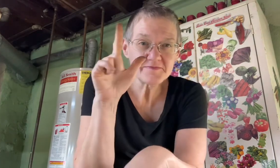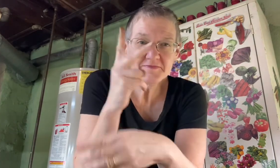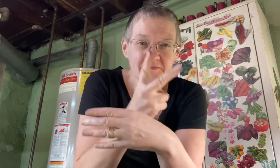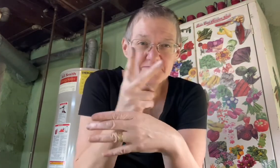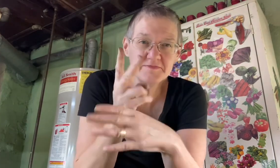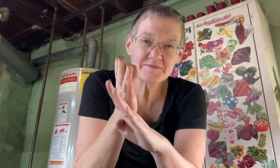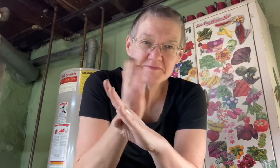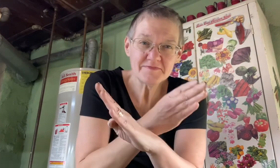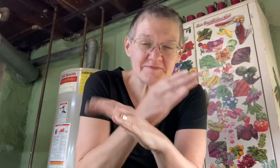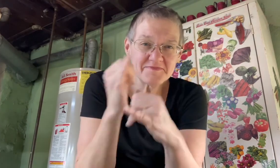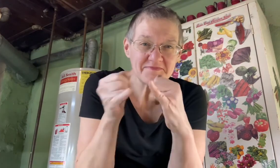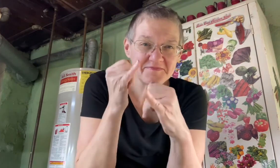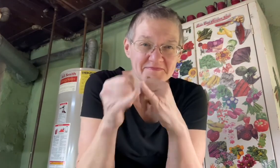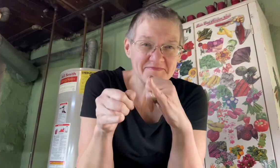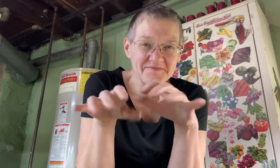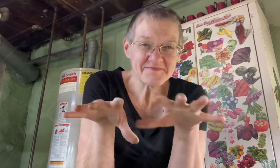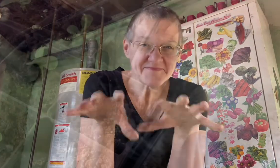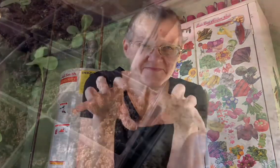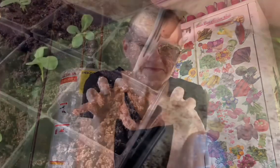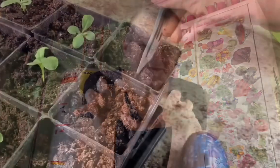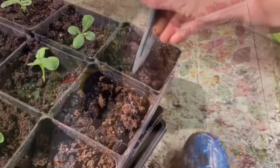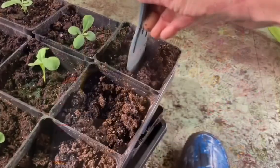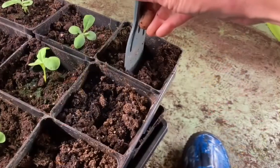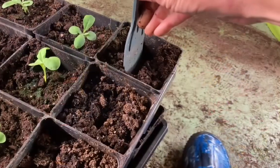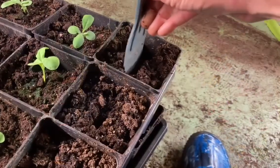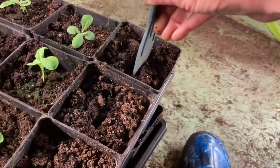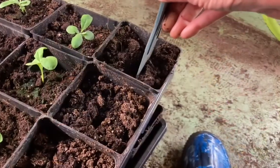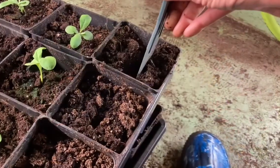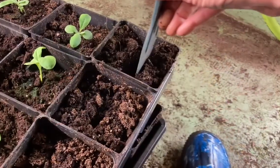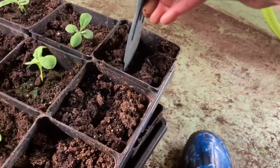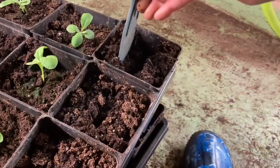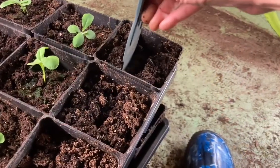mid-April, 2 weeks before our last frost.